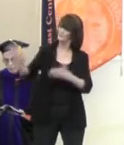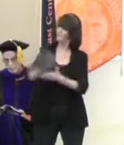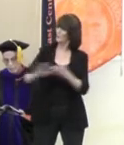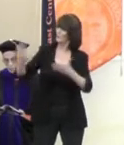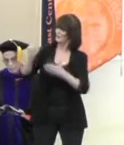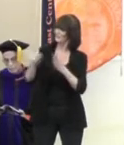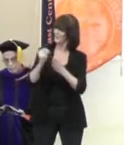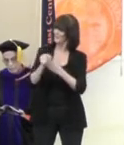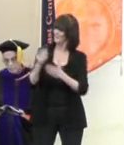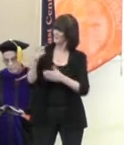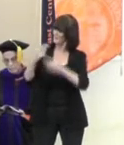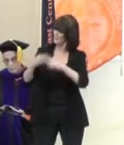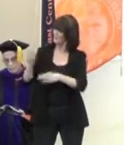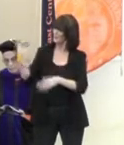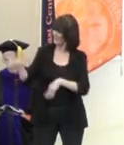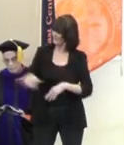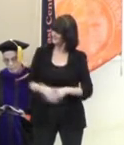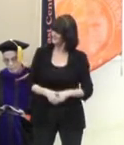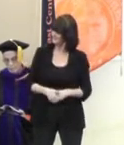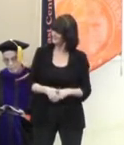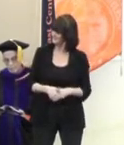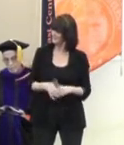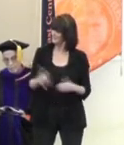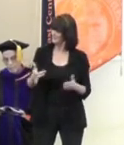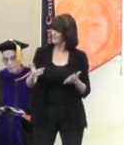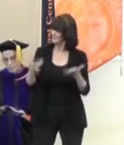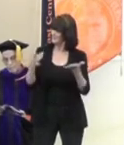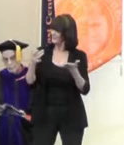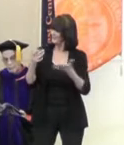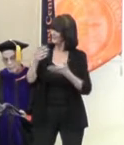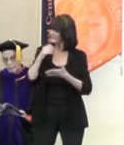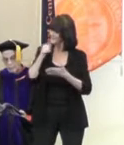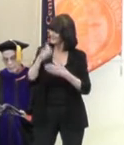commencement? Why ain't it ending?